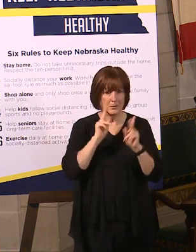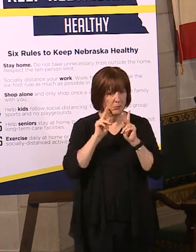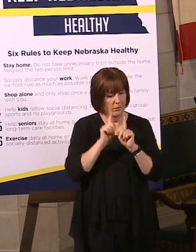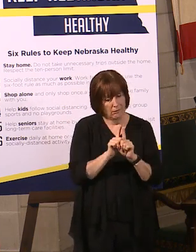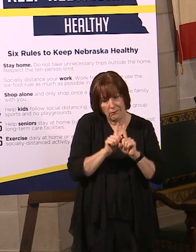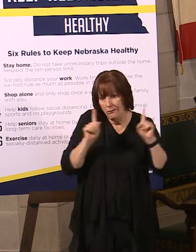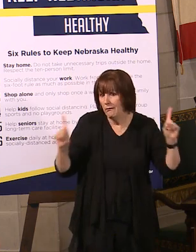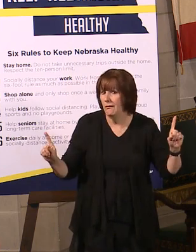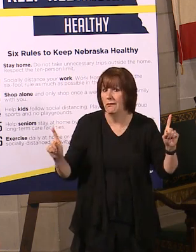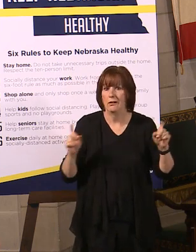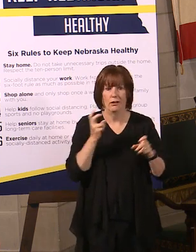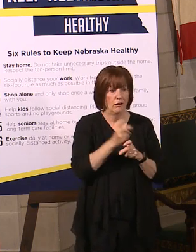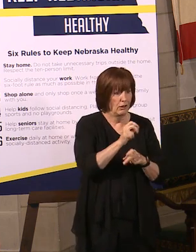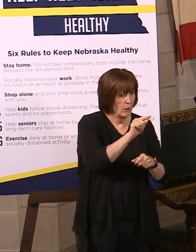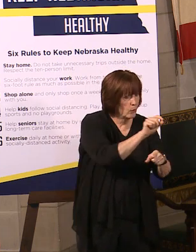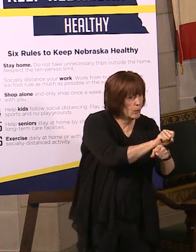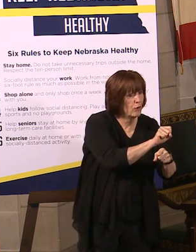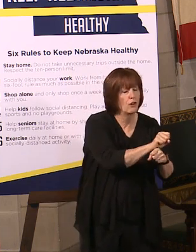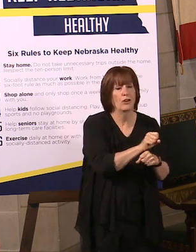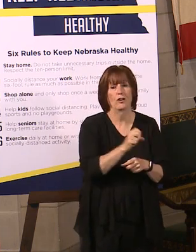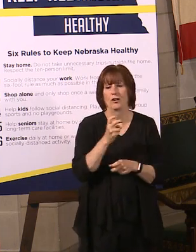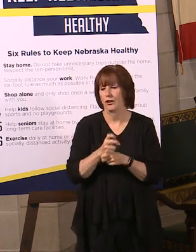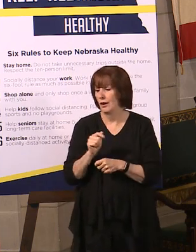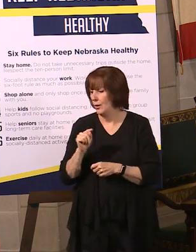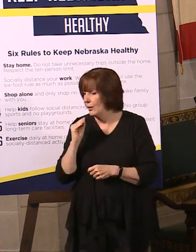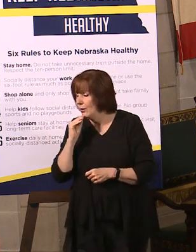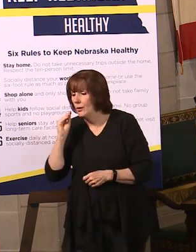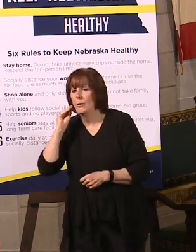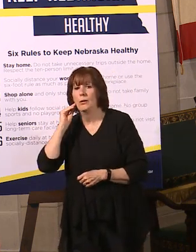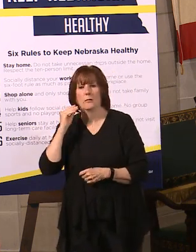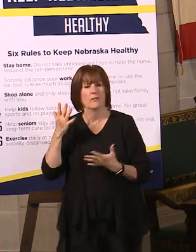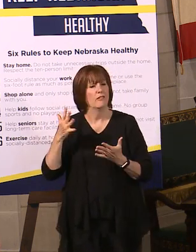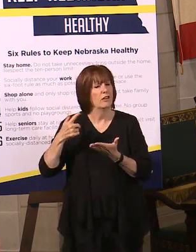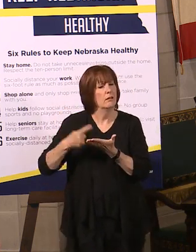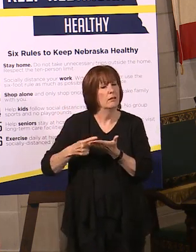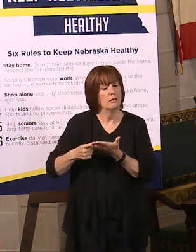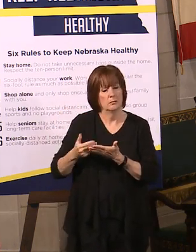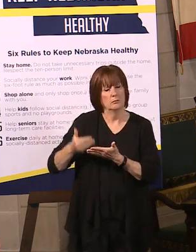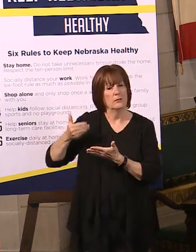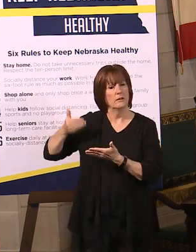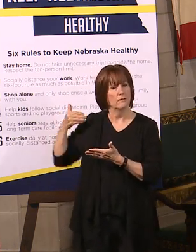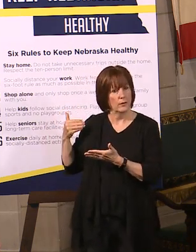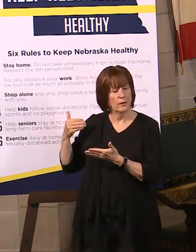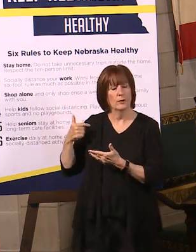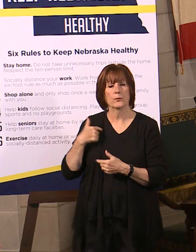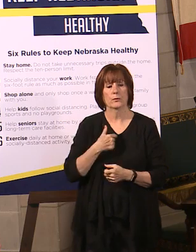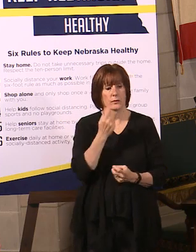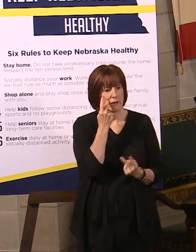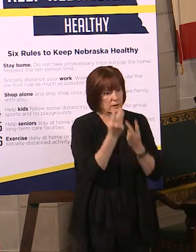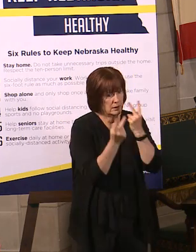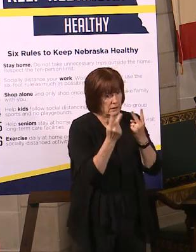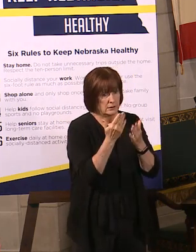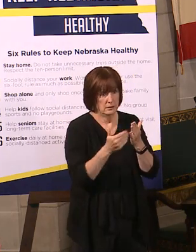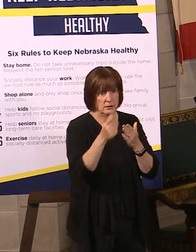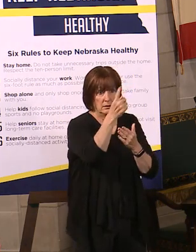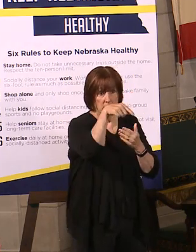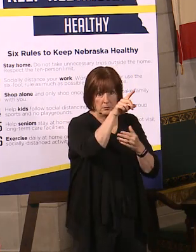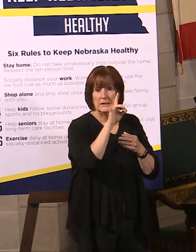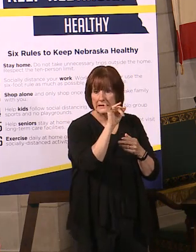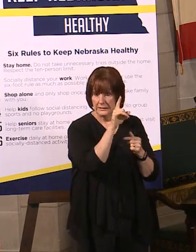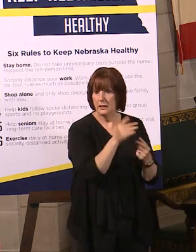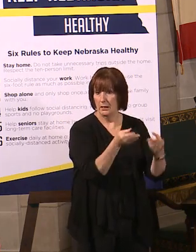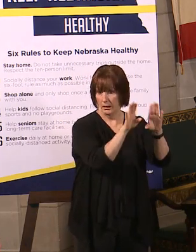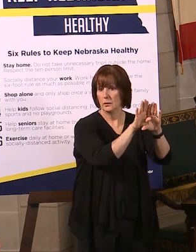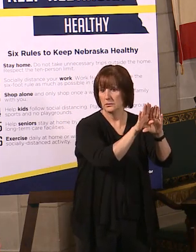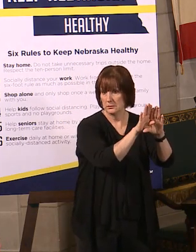tough at home, variety of reasons. We covered a bunch in these previous briefings. And so what we've seen is that some of these plants have shut down, and some of